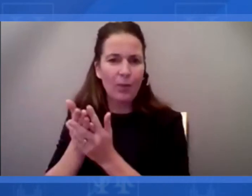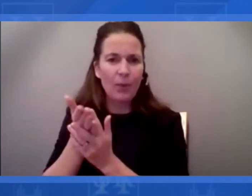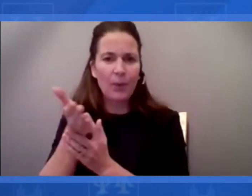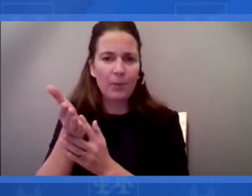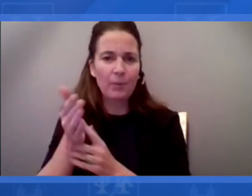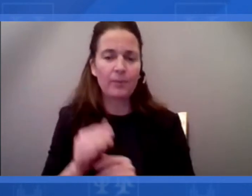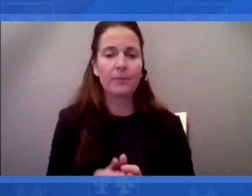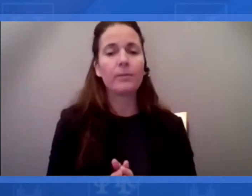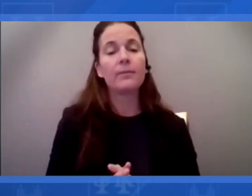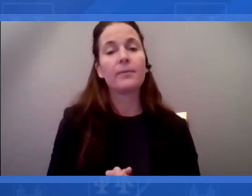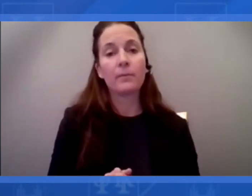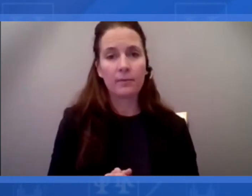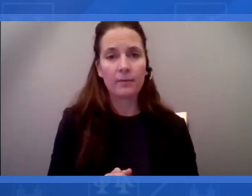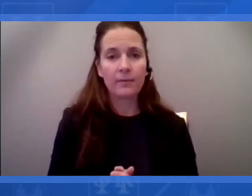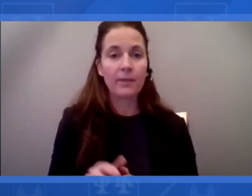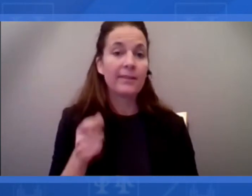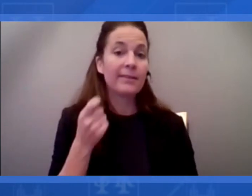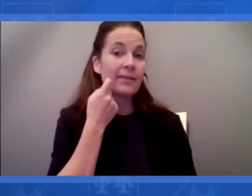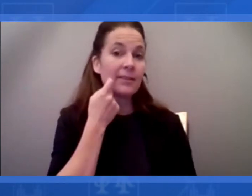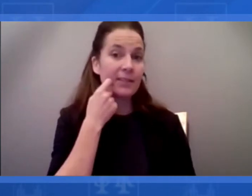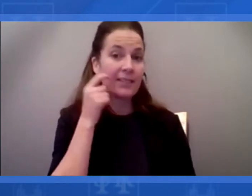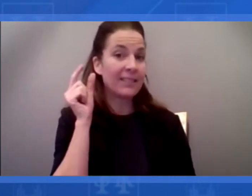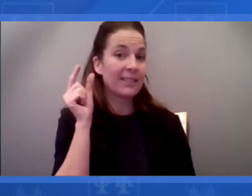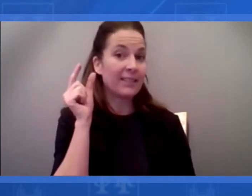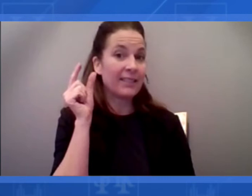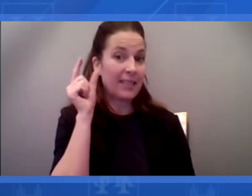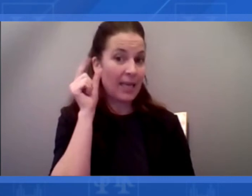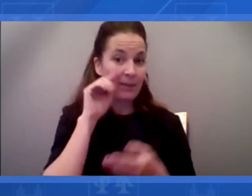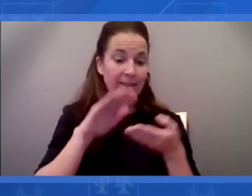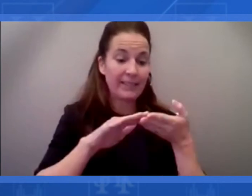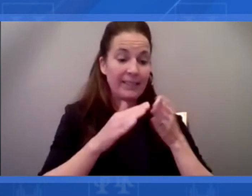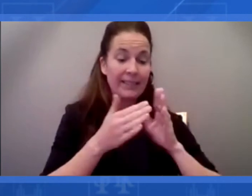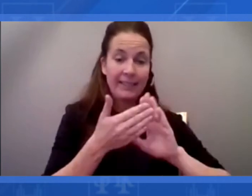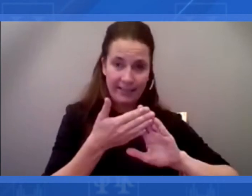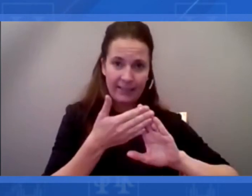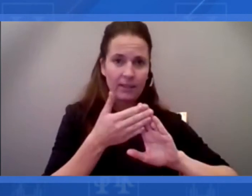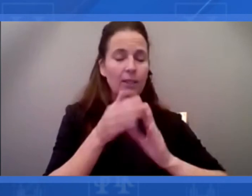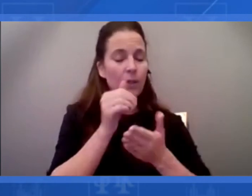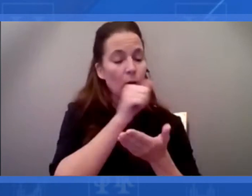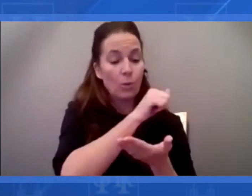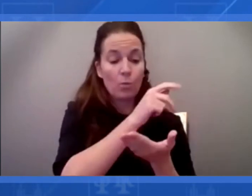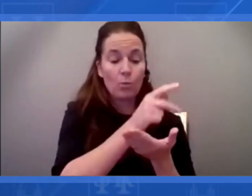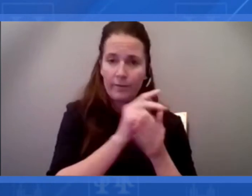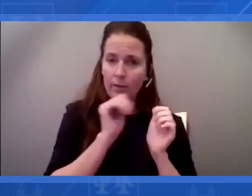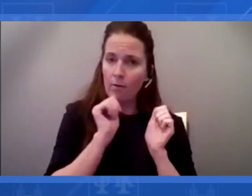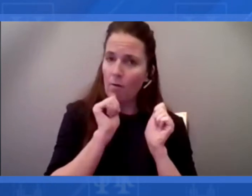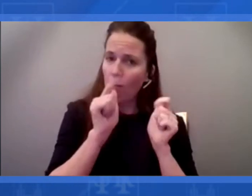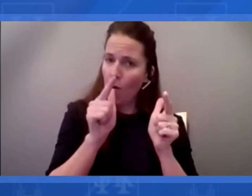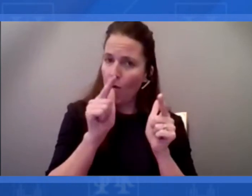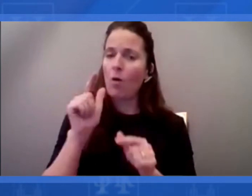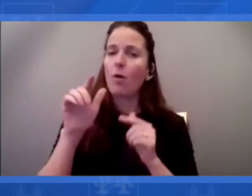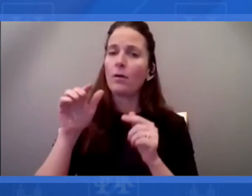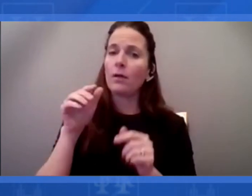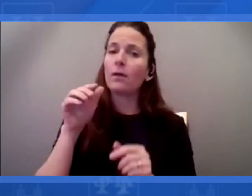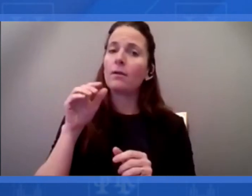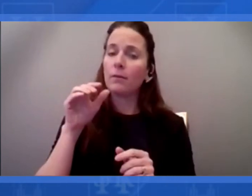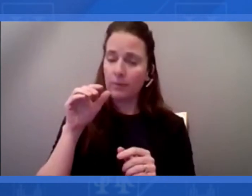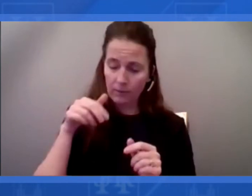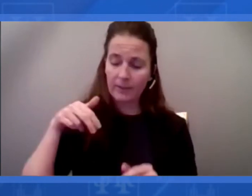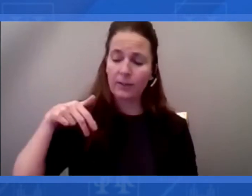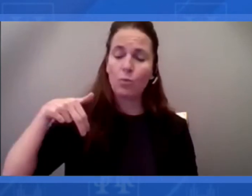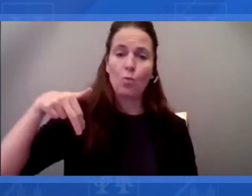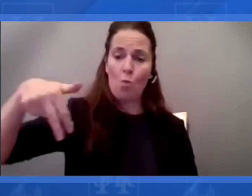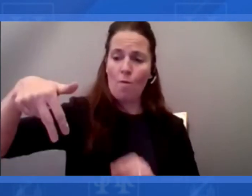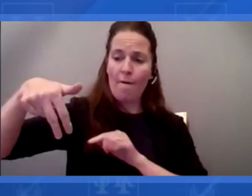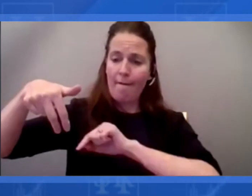approved a program that will ensure city sidewalks along transit routes are cleared as part of the city's